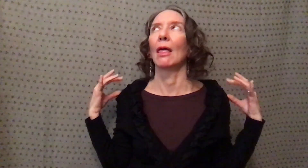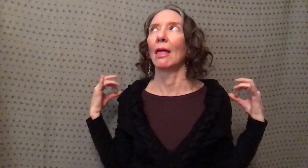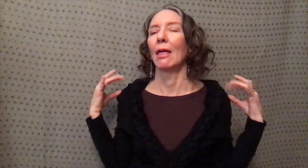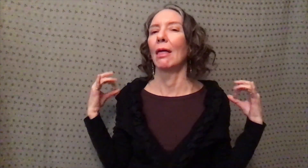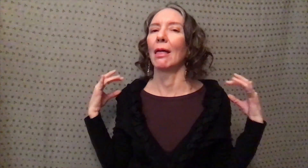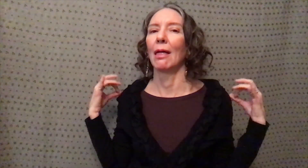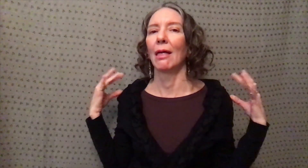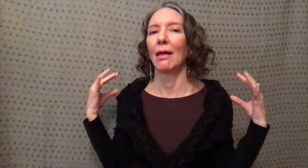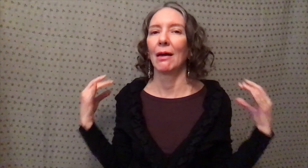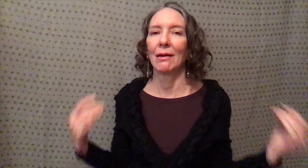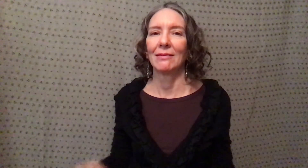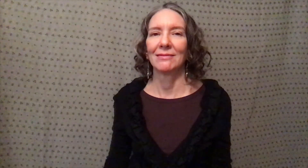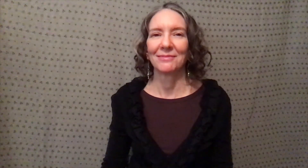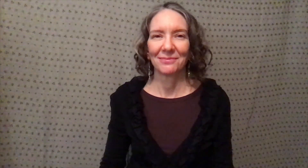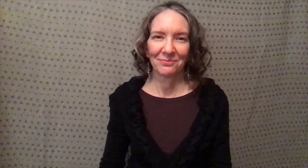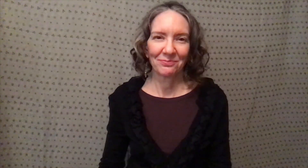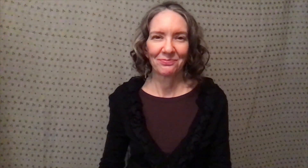Never taking responsibility.